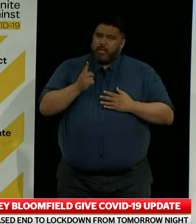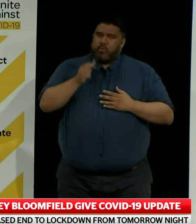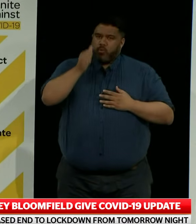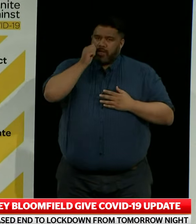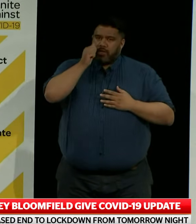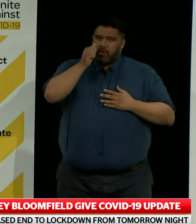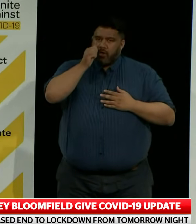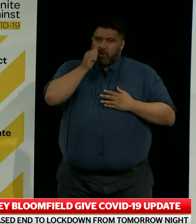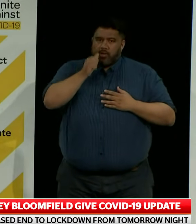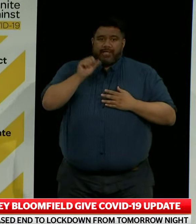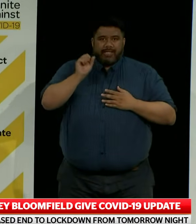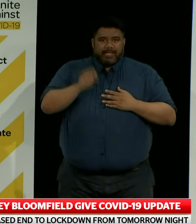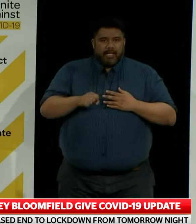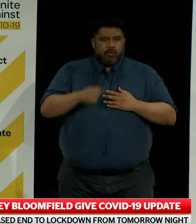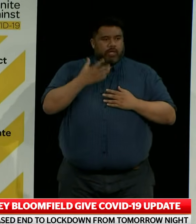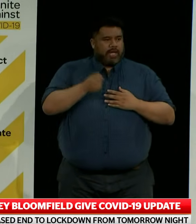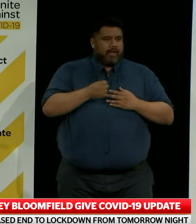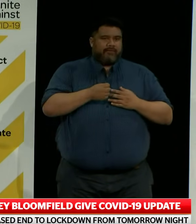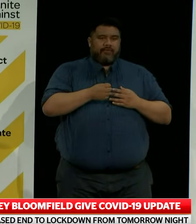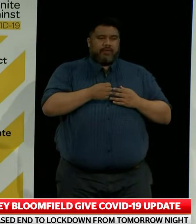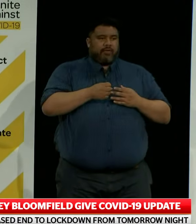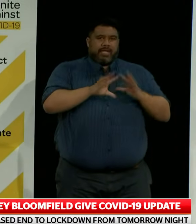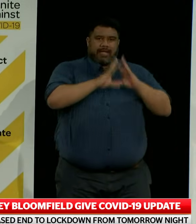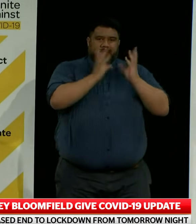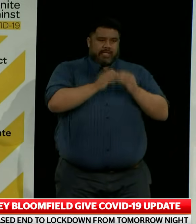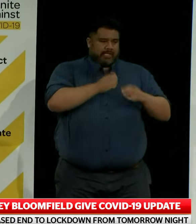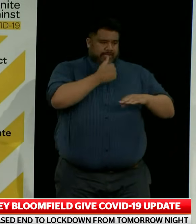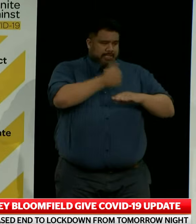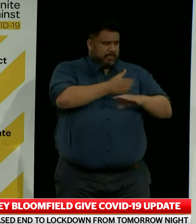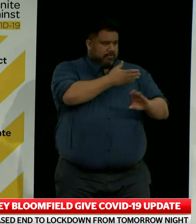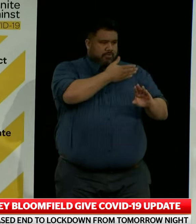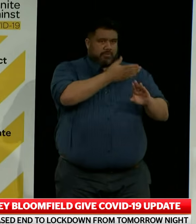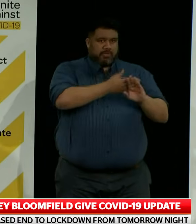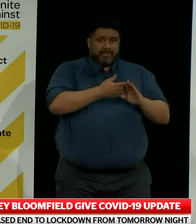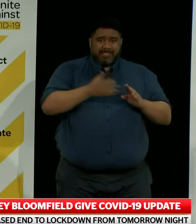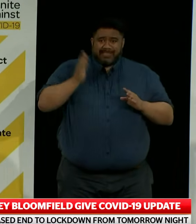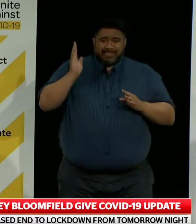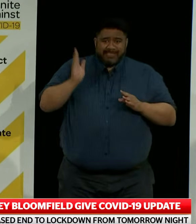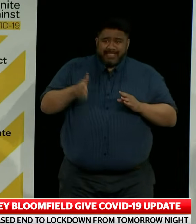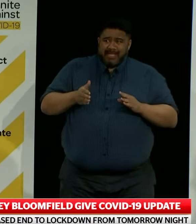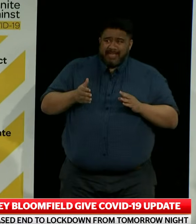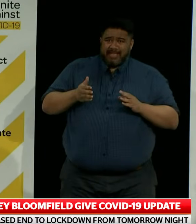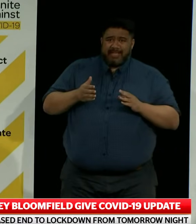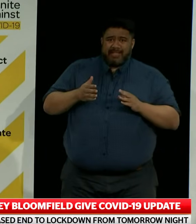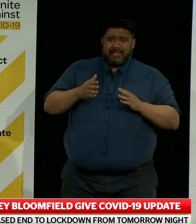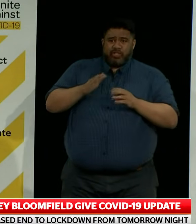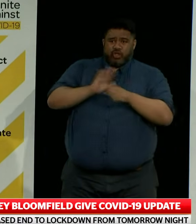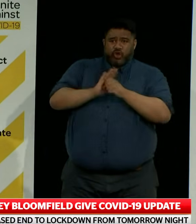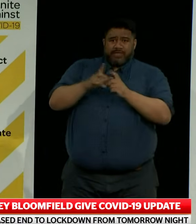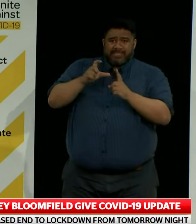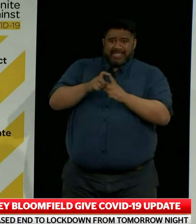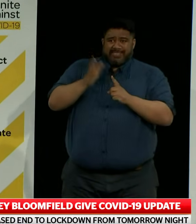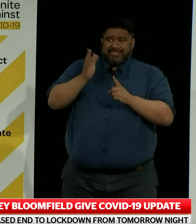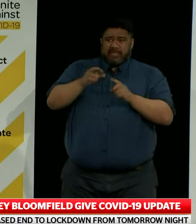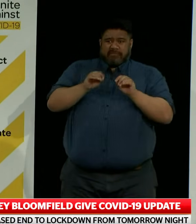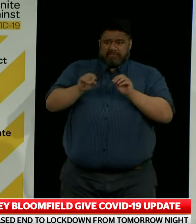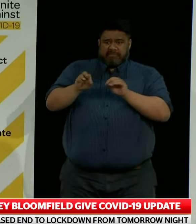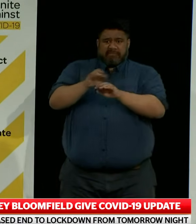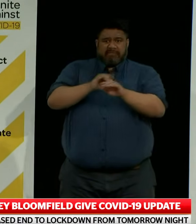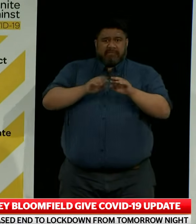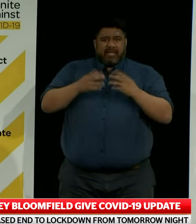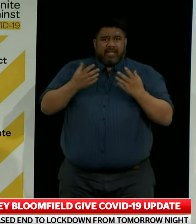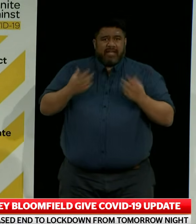that even with the long-term restrictions we've had, blatantly you'll see we haven't reached zero with that.